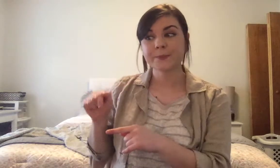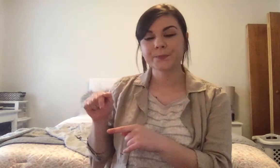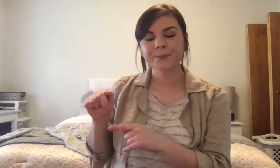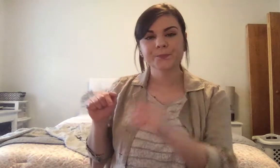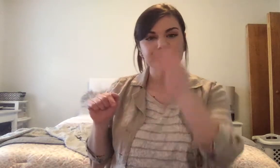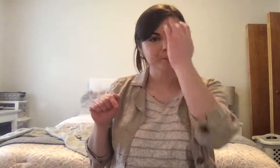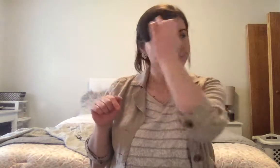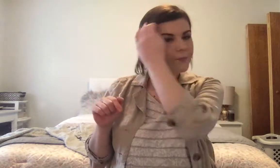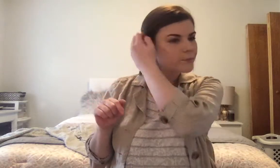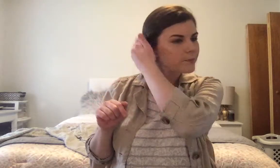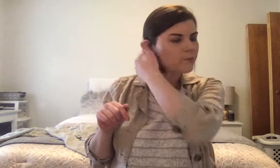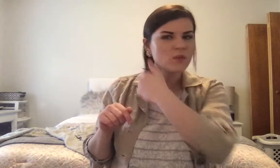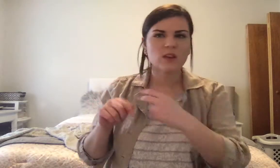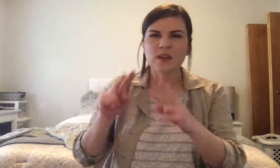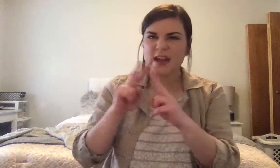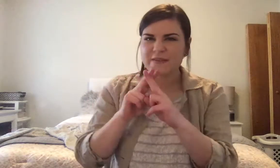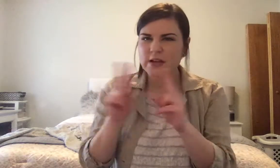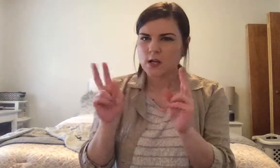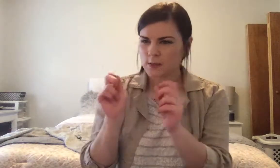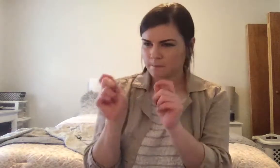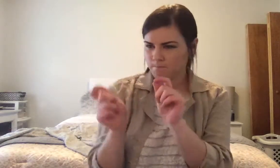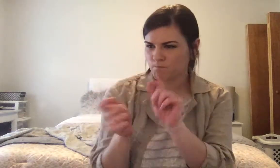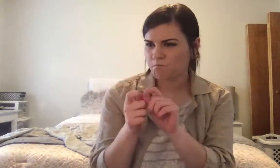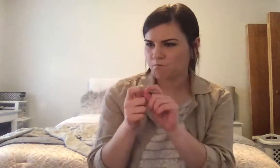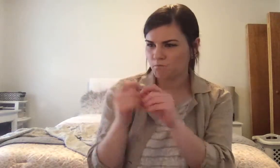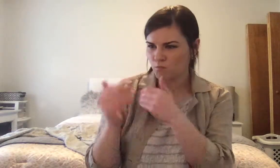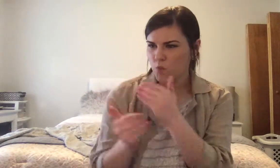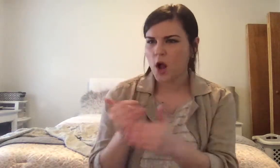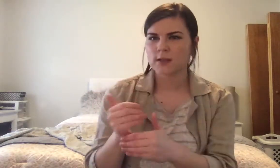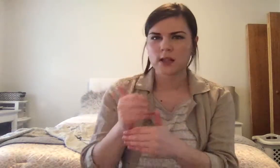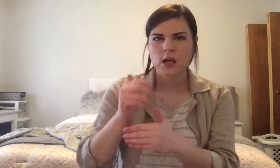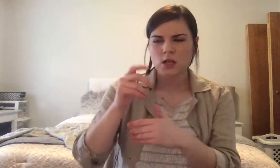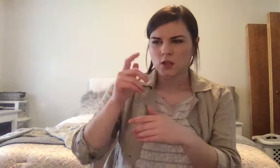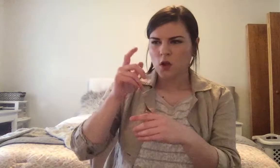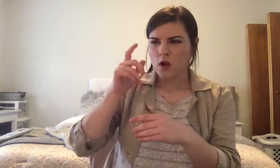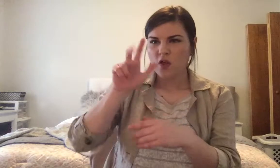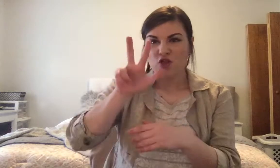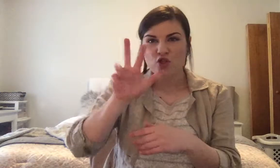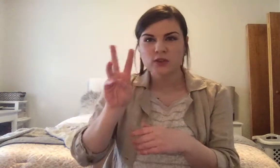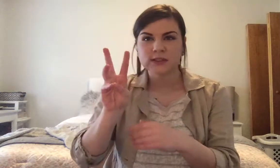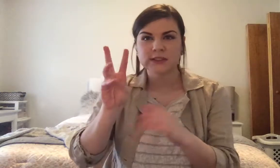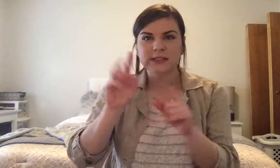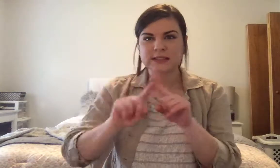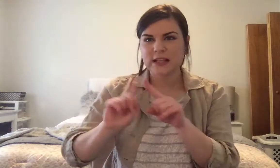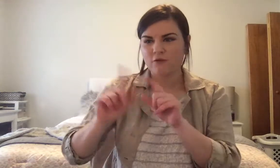that's precise process of you only have 36 frames, and you need to really choose the image,